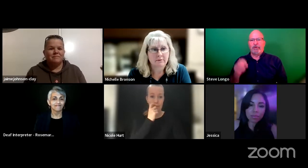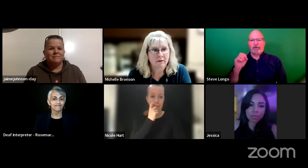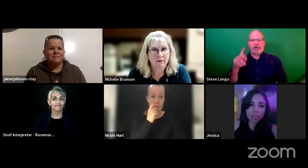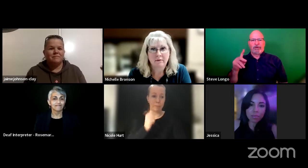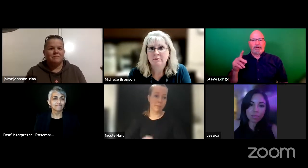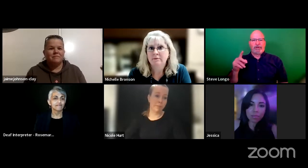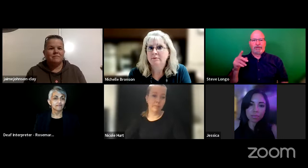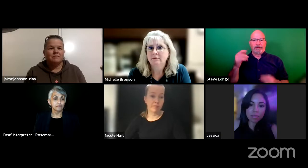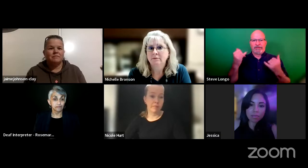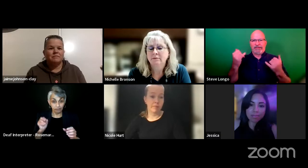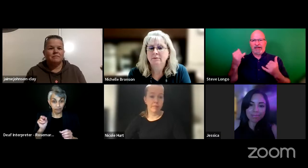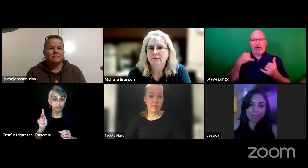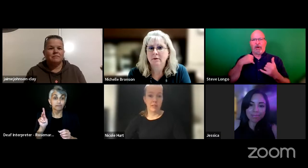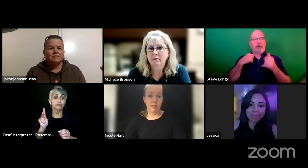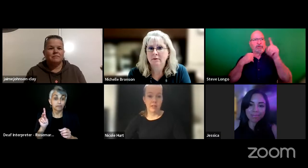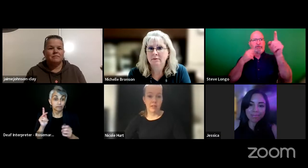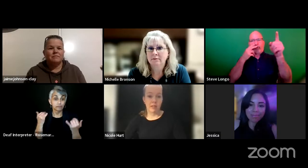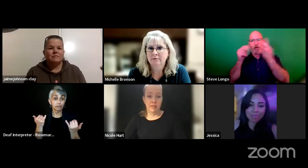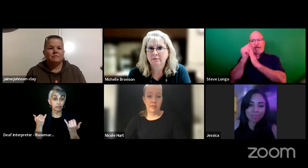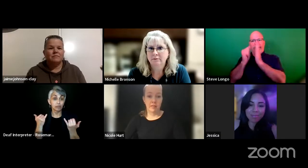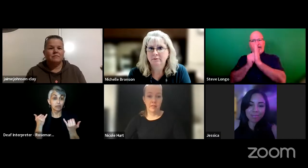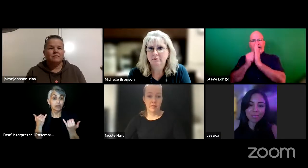Not sure why. All right.